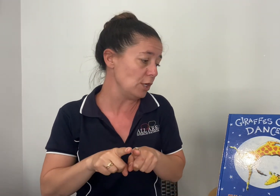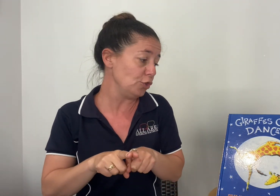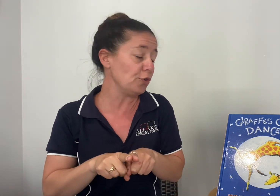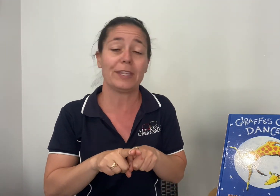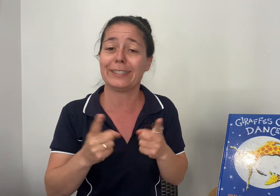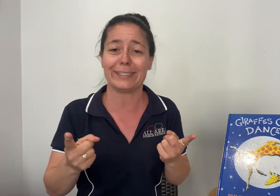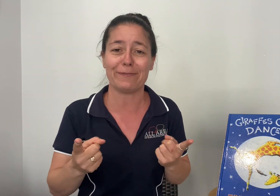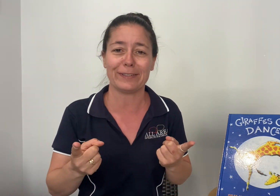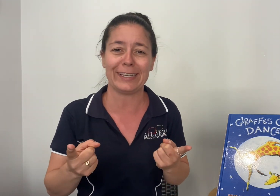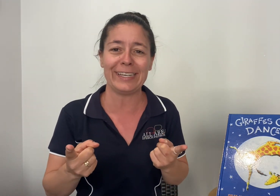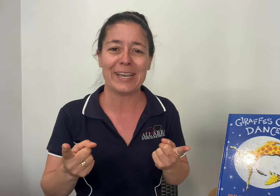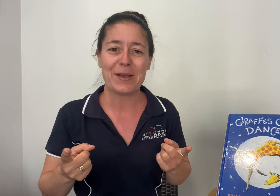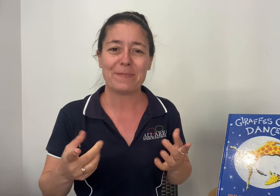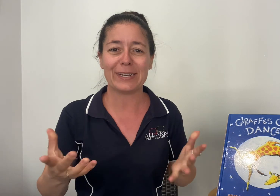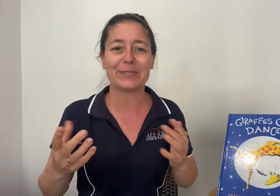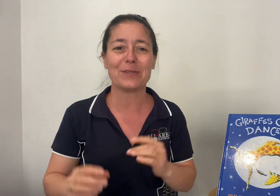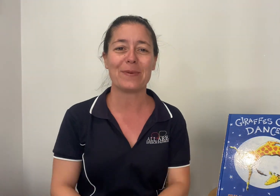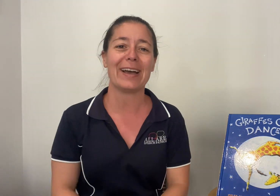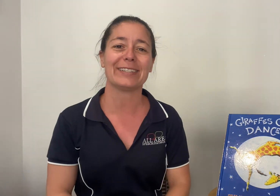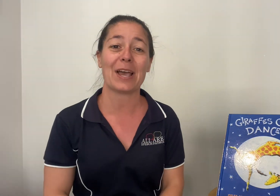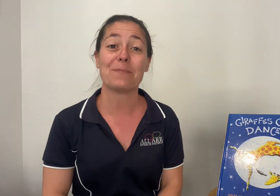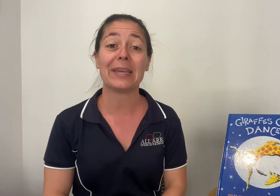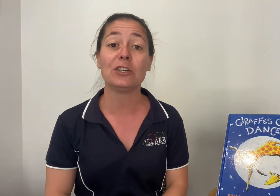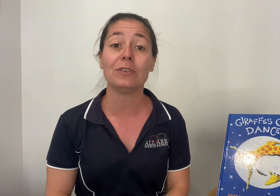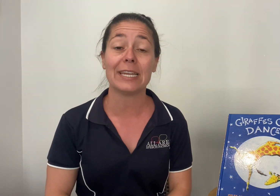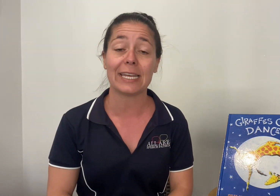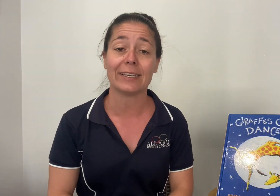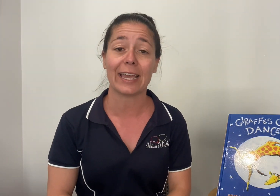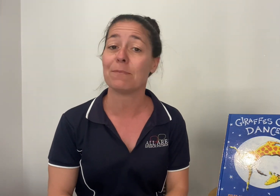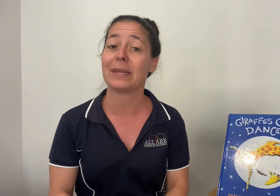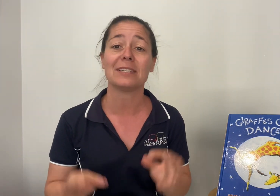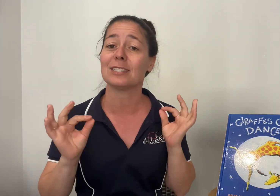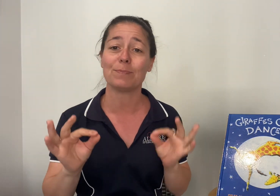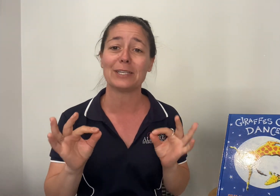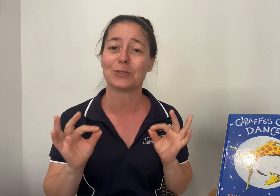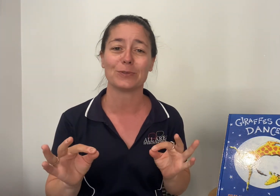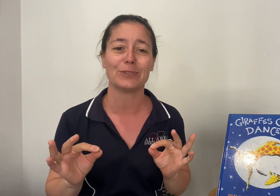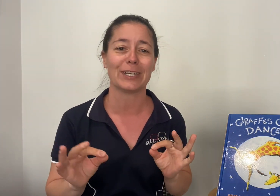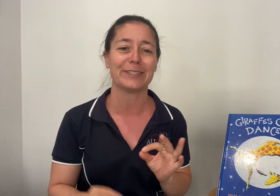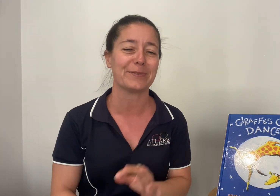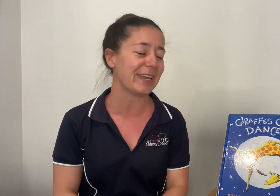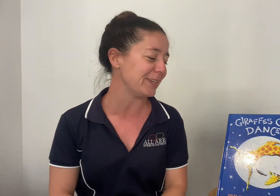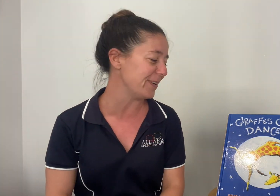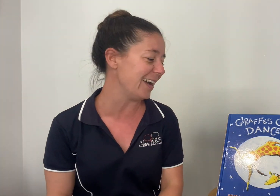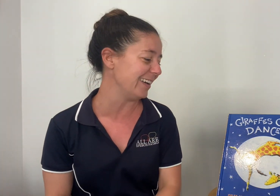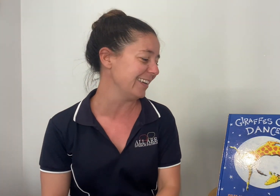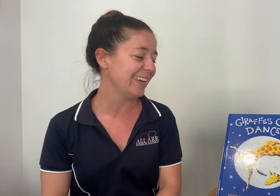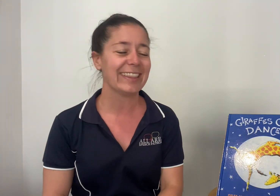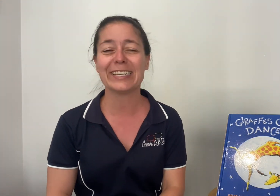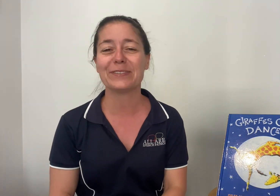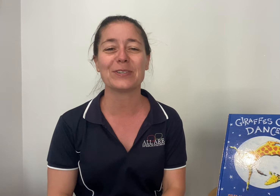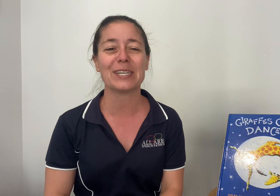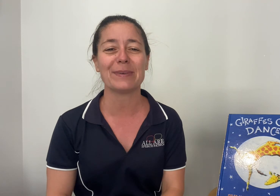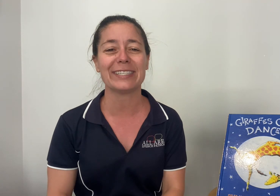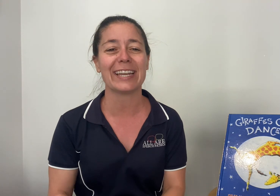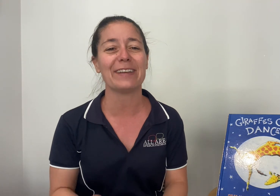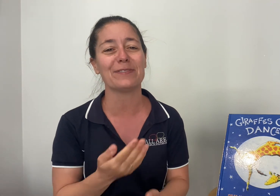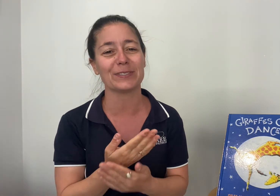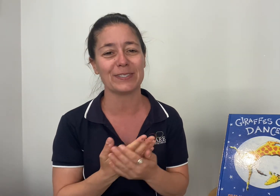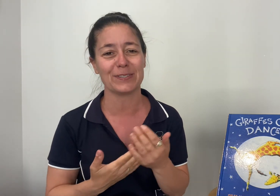do things differently, but it's all about being unique and being special just the way you are. Thanks for joining me today for Story